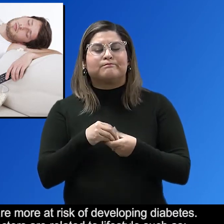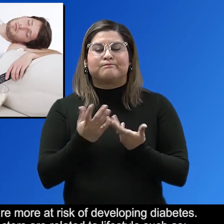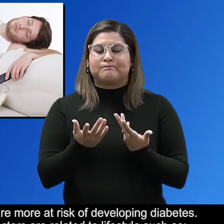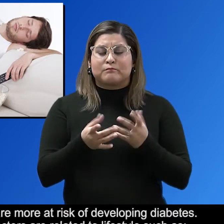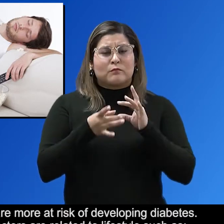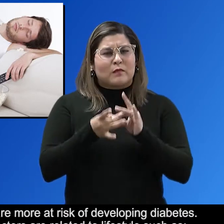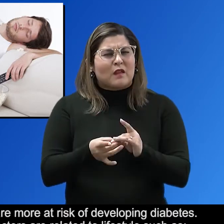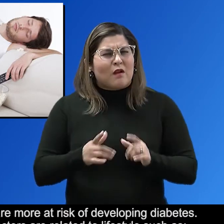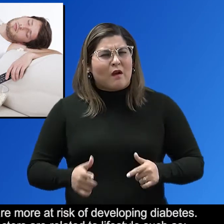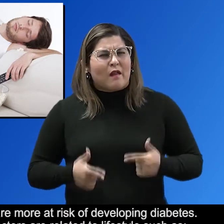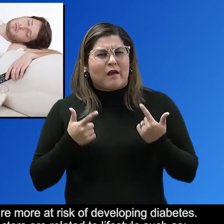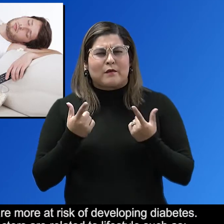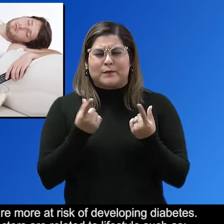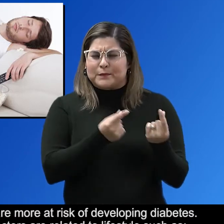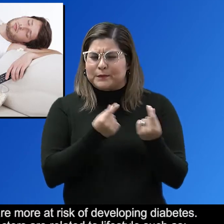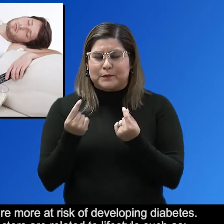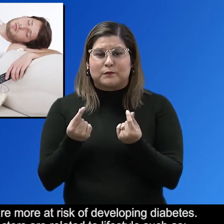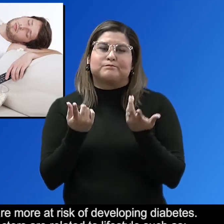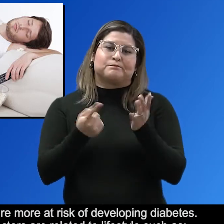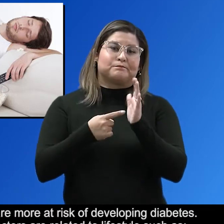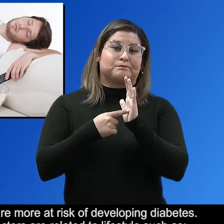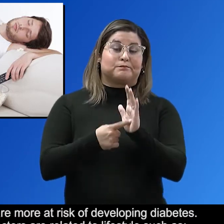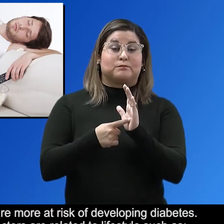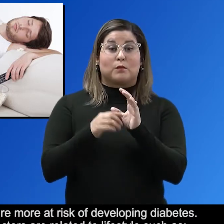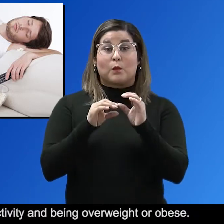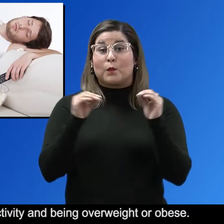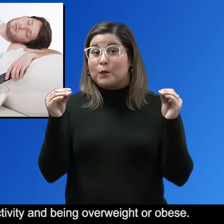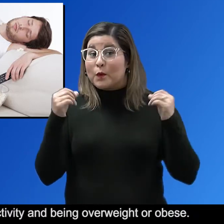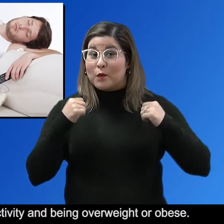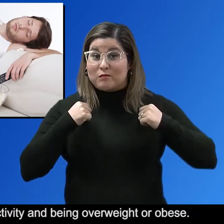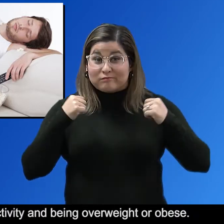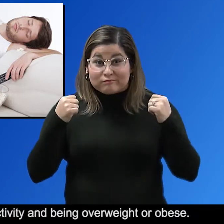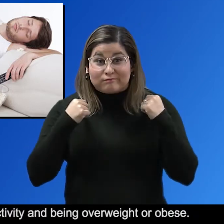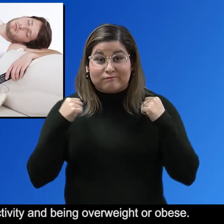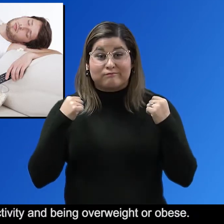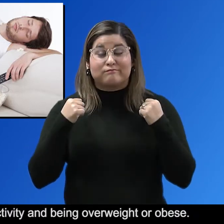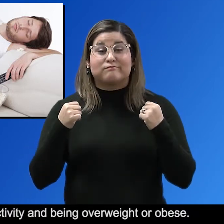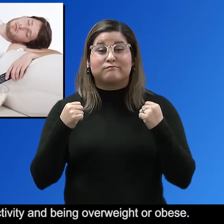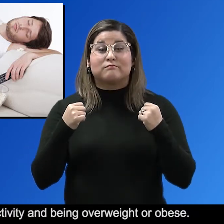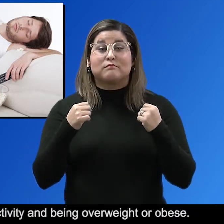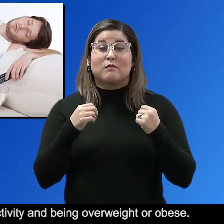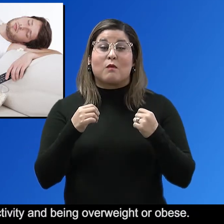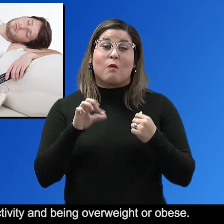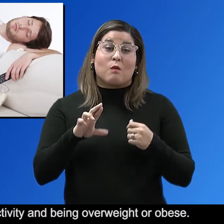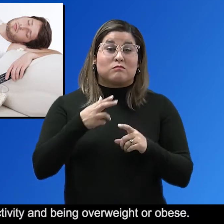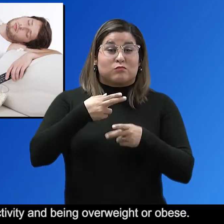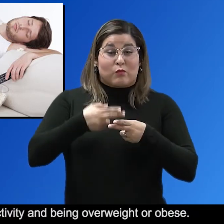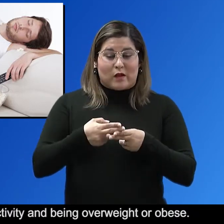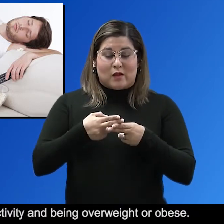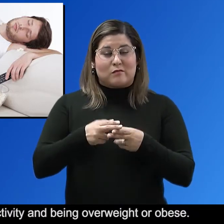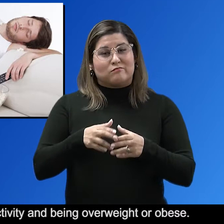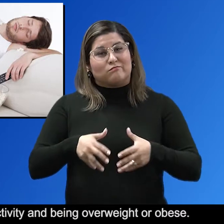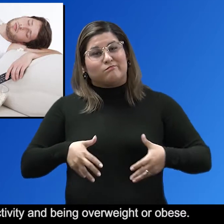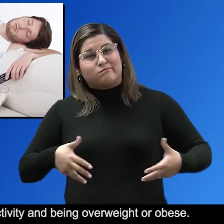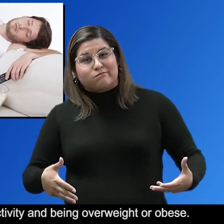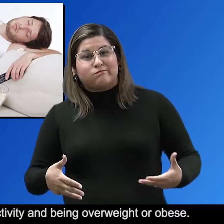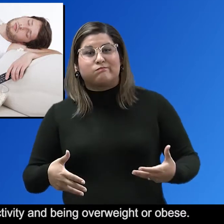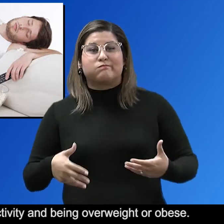related to lifestyle, such as physical inactivity and being overweight or obese.